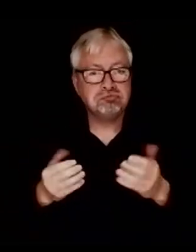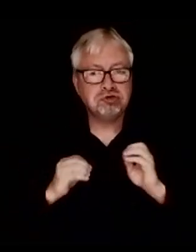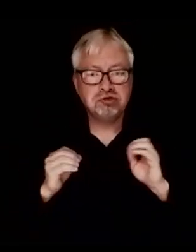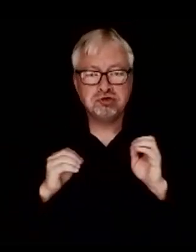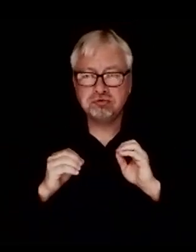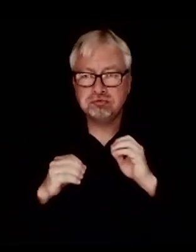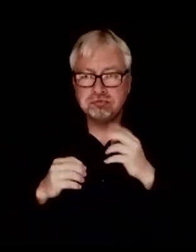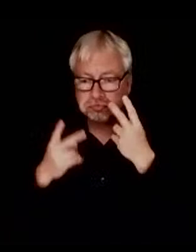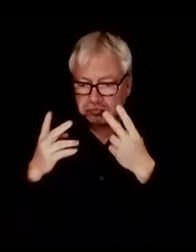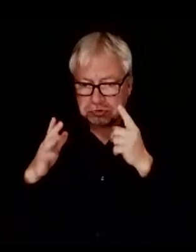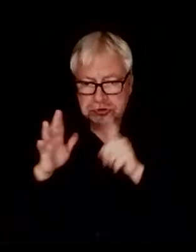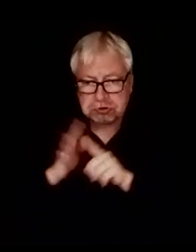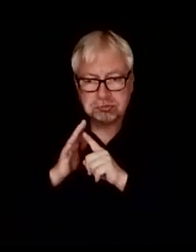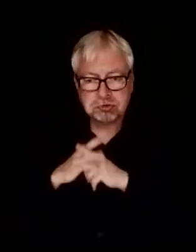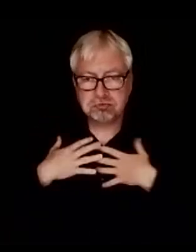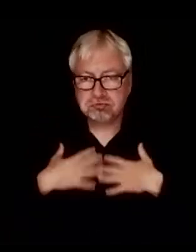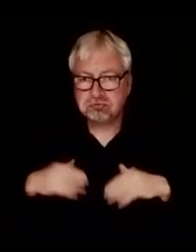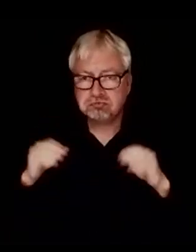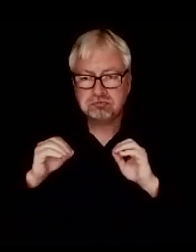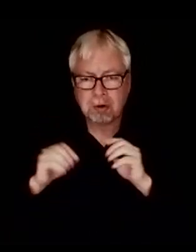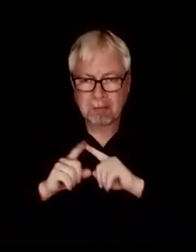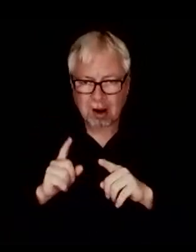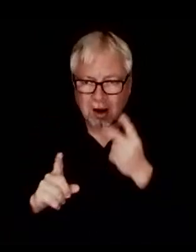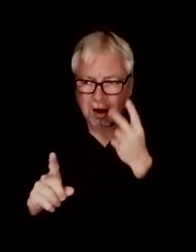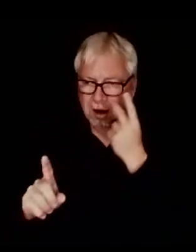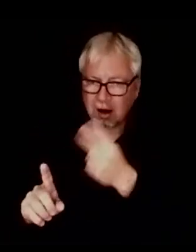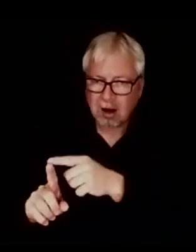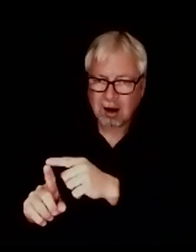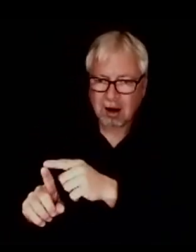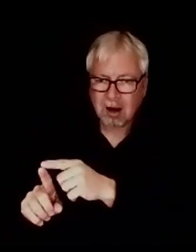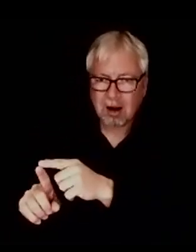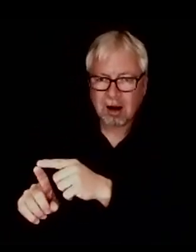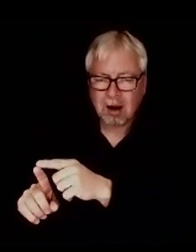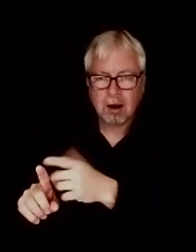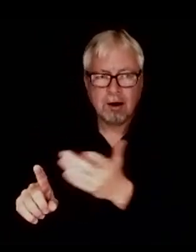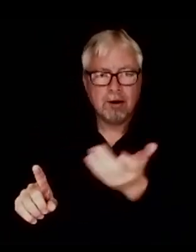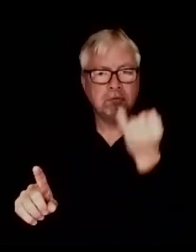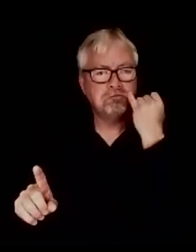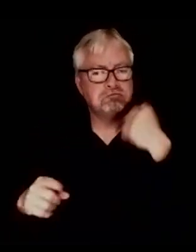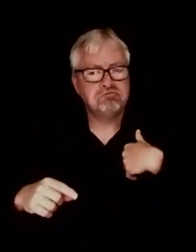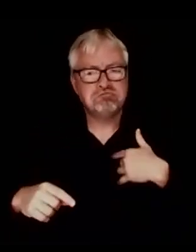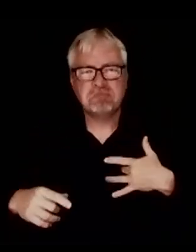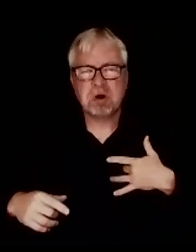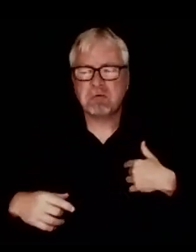that individual could go on to infect others for whom infection would not